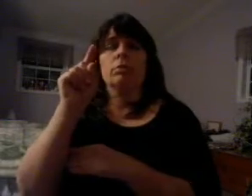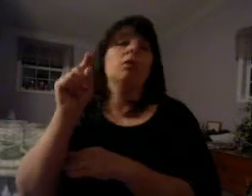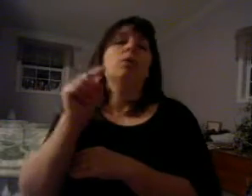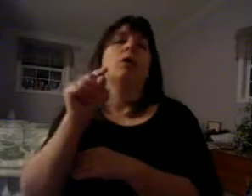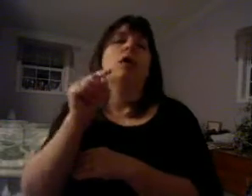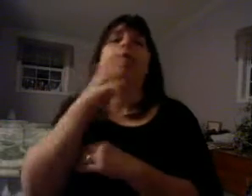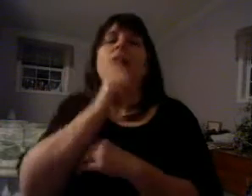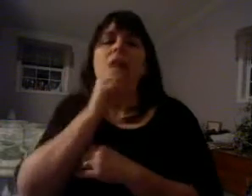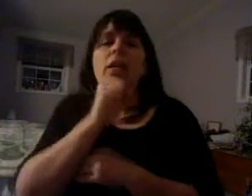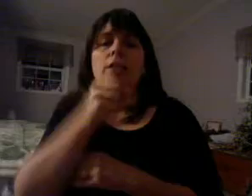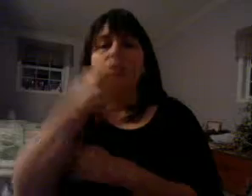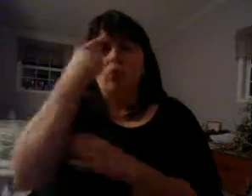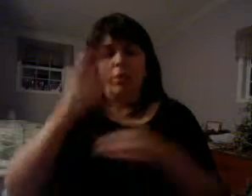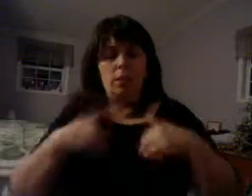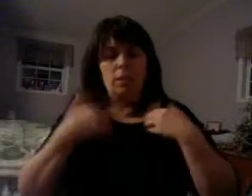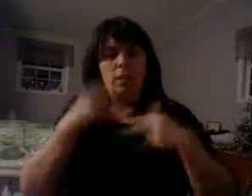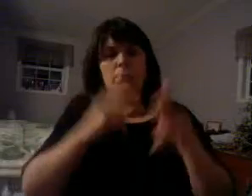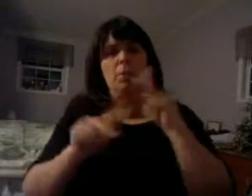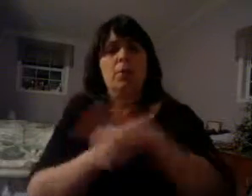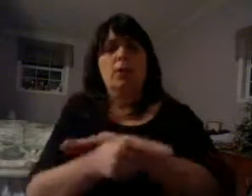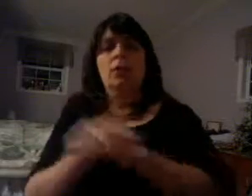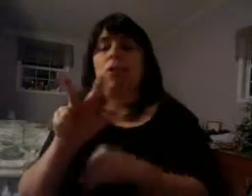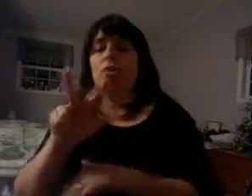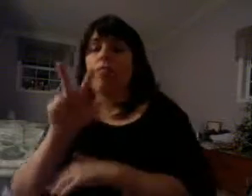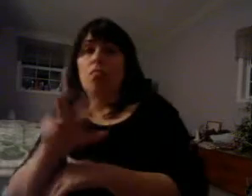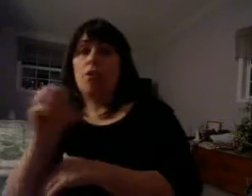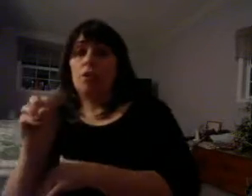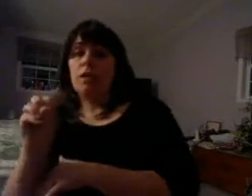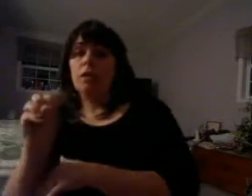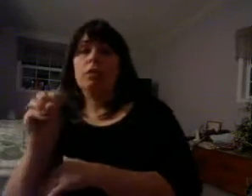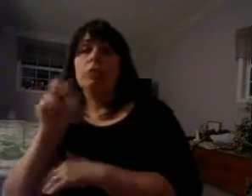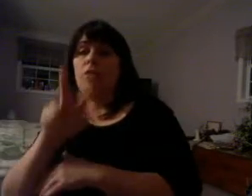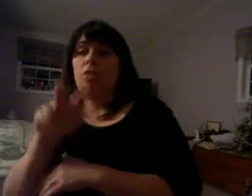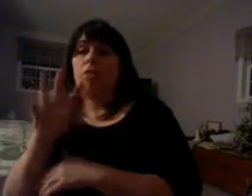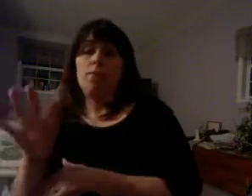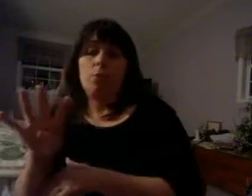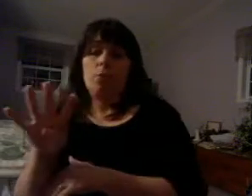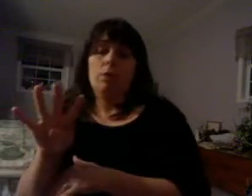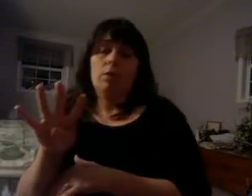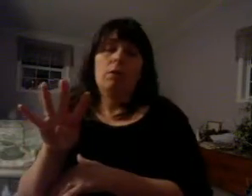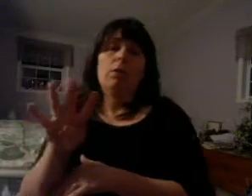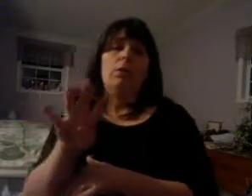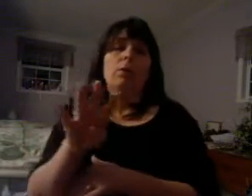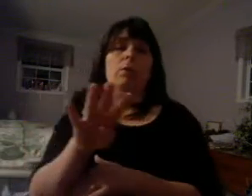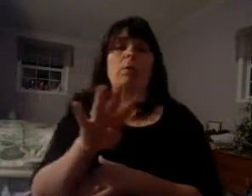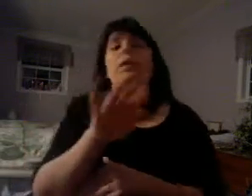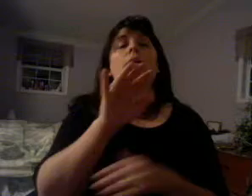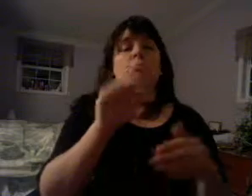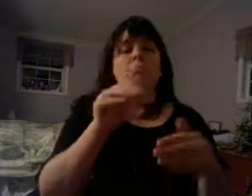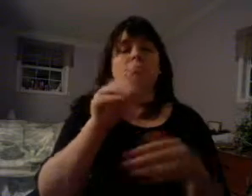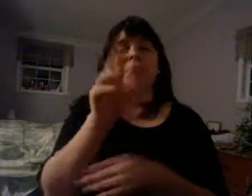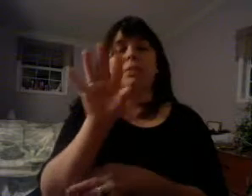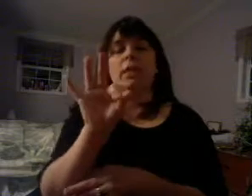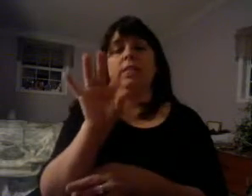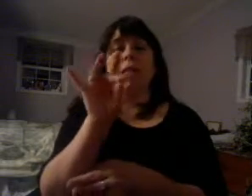34. In 1980, that age had dropped to 20 to 24. And in